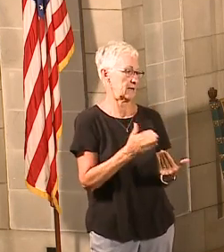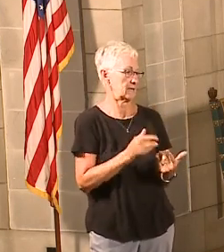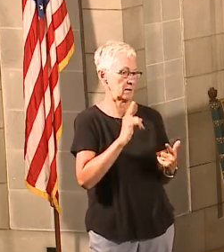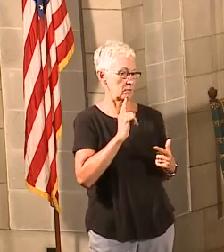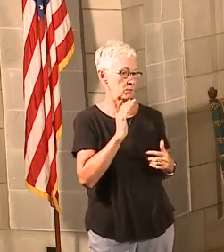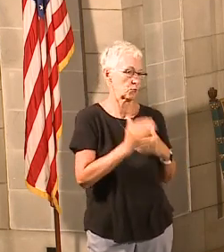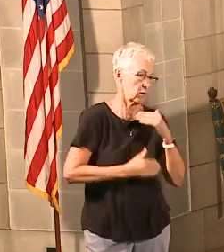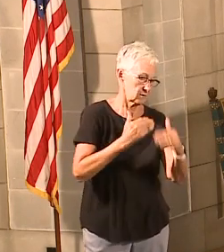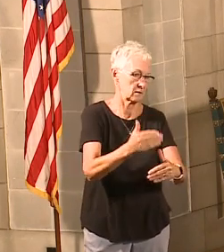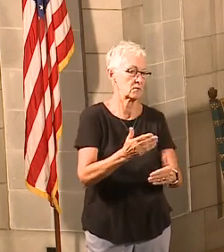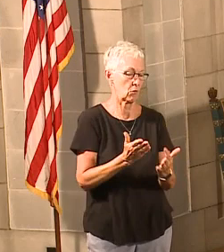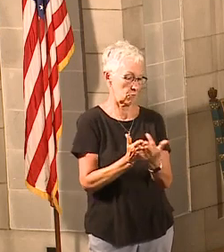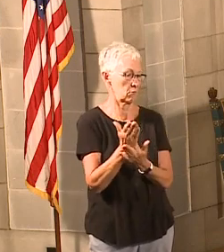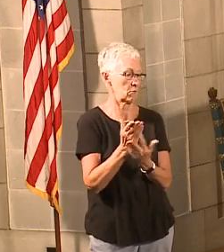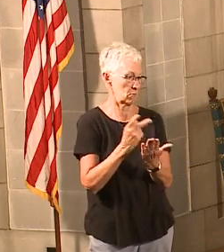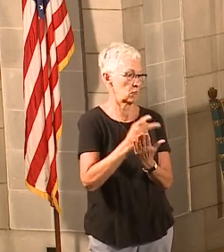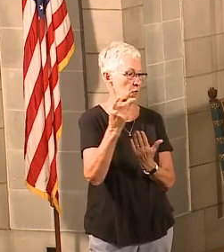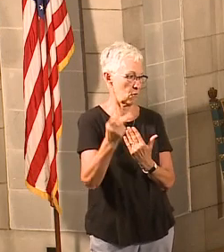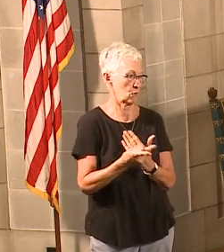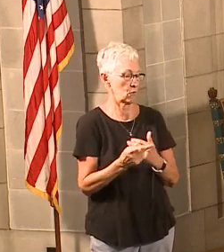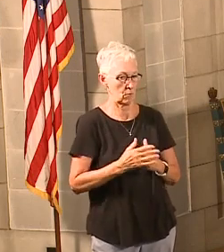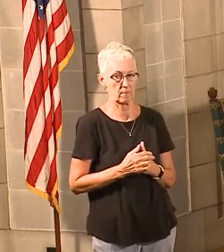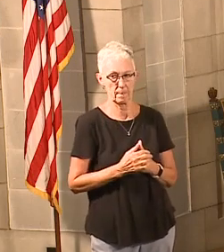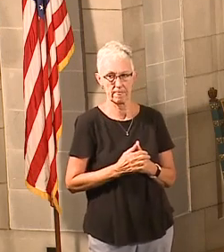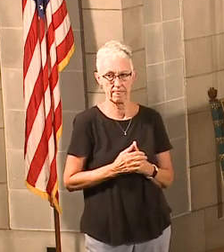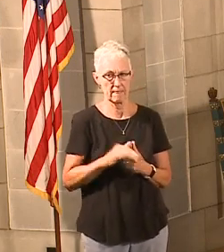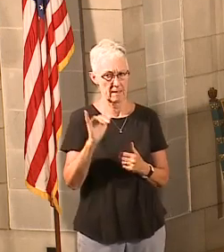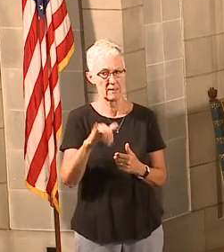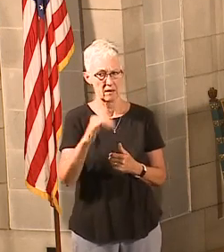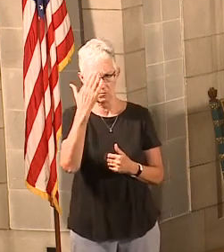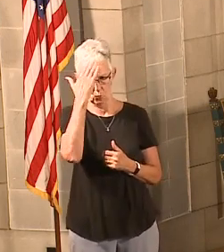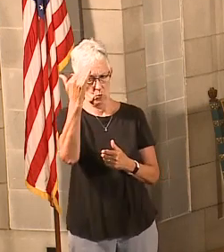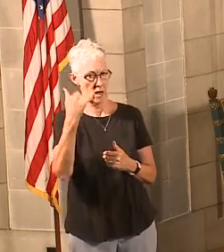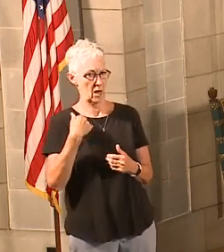they get the application process, that's what we're really looking at, is make